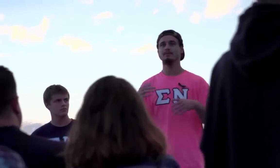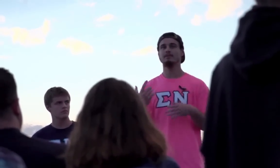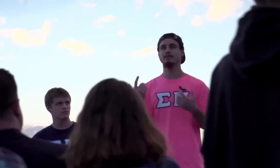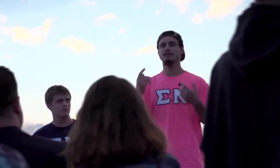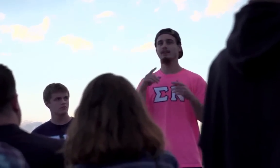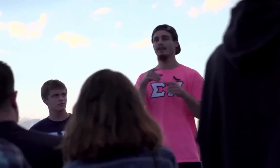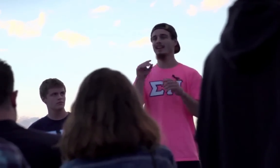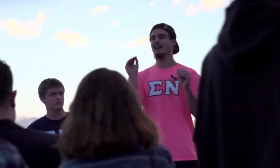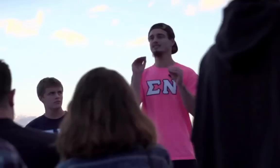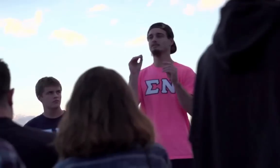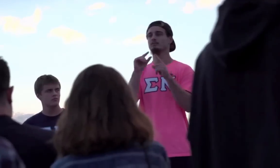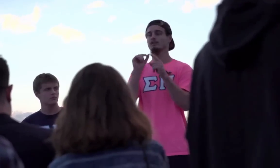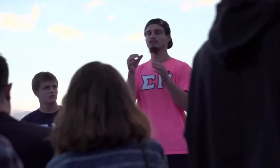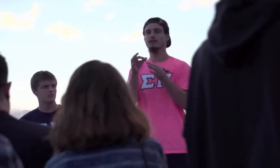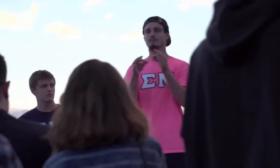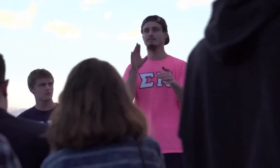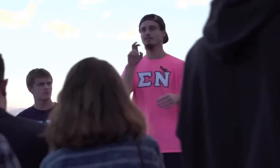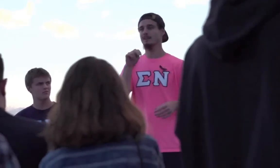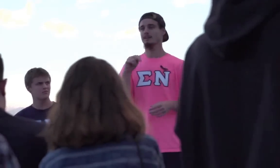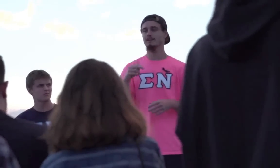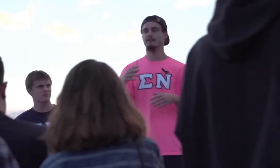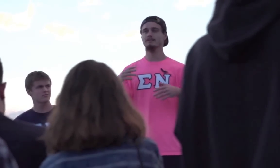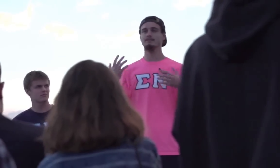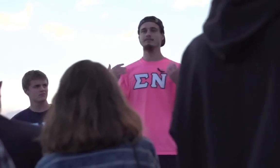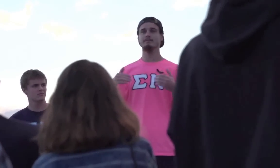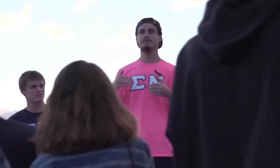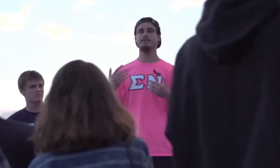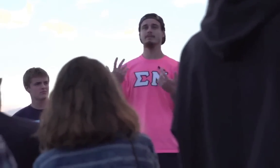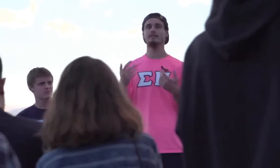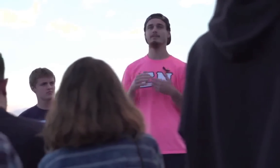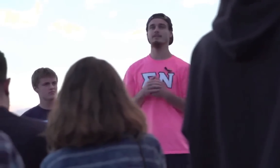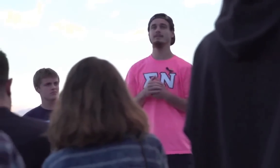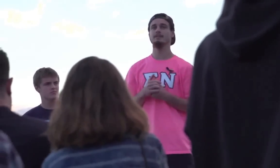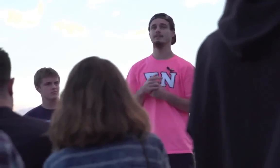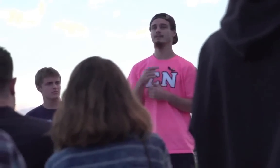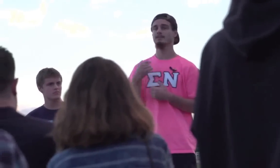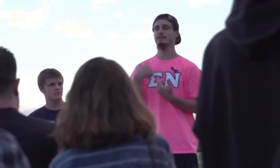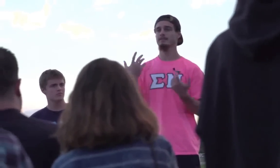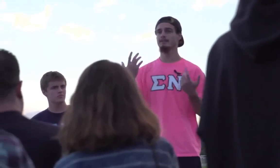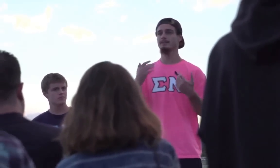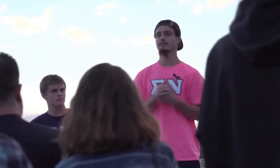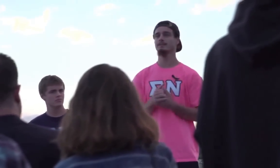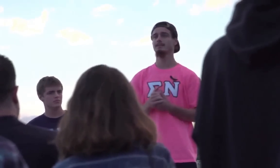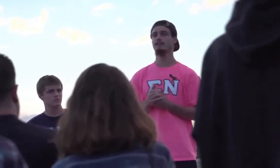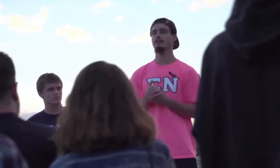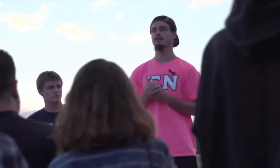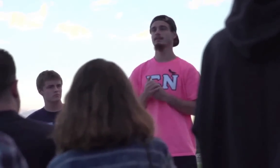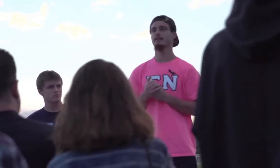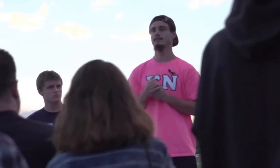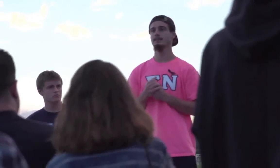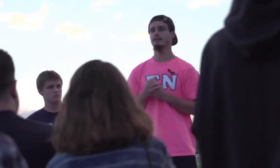him. There's no words that I have to describe him.